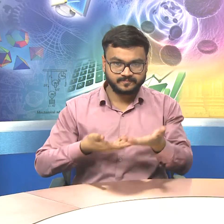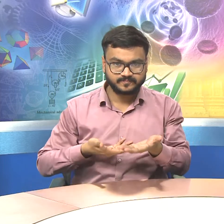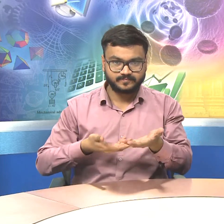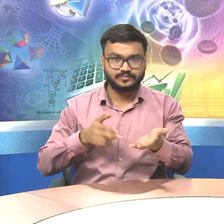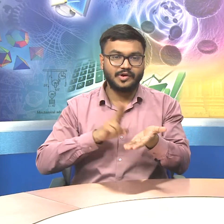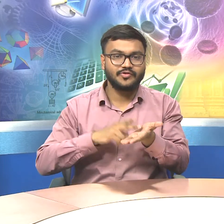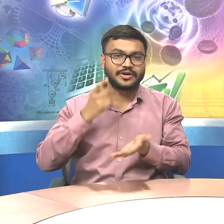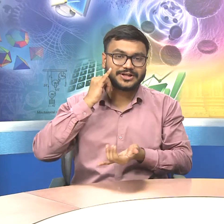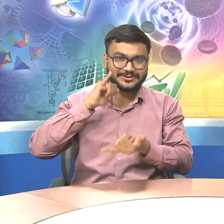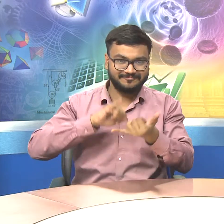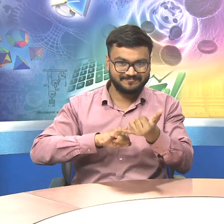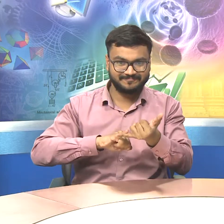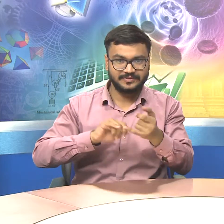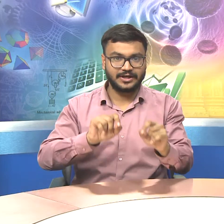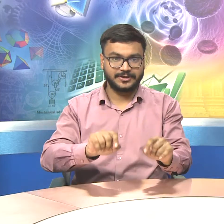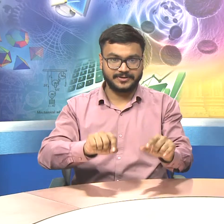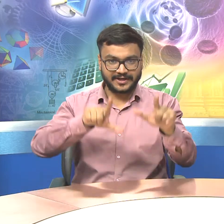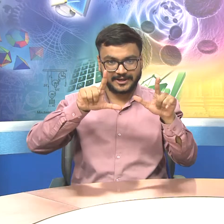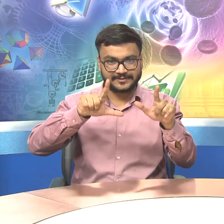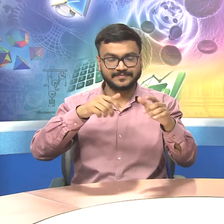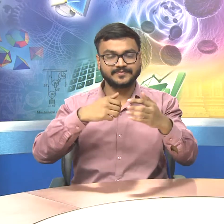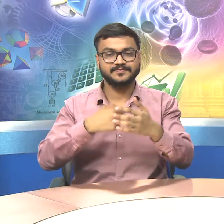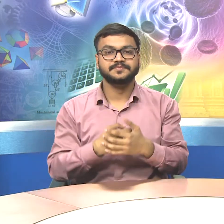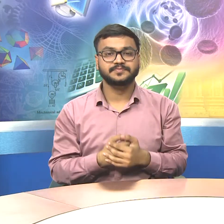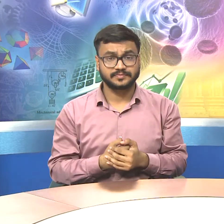Welcome to NIOS live classes.